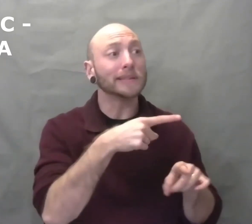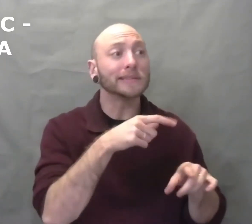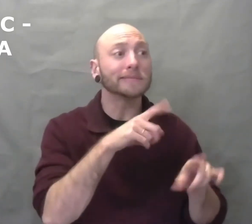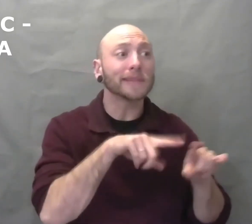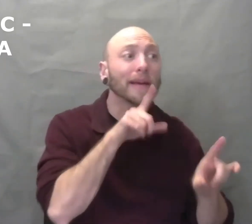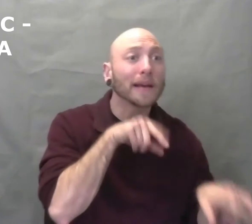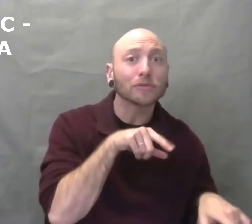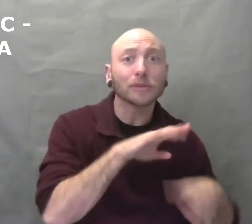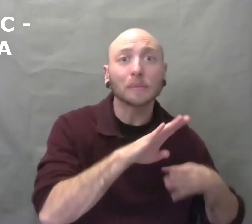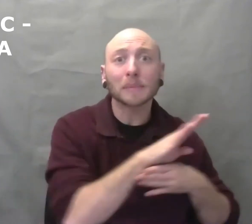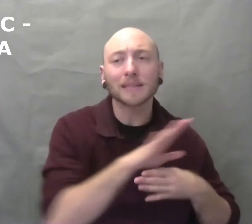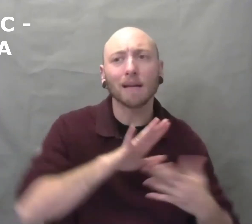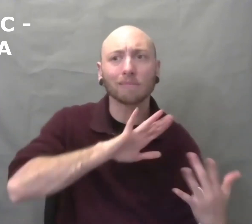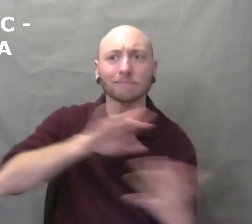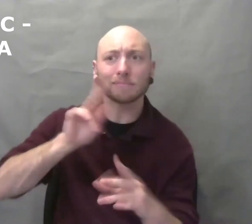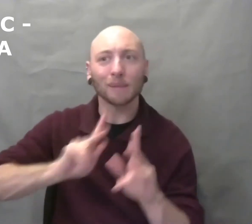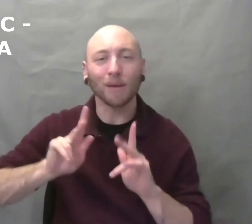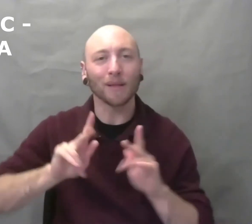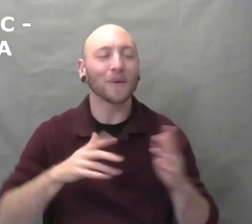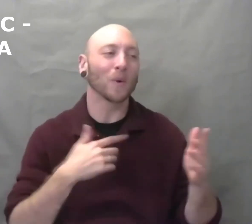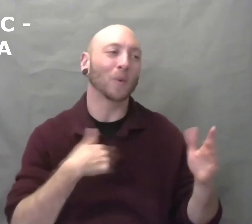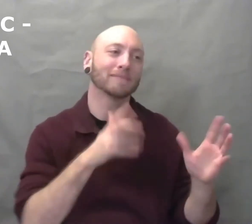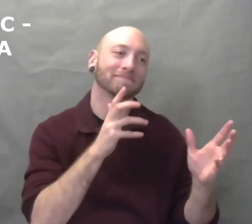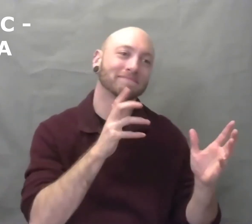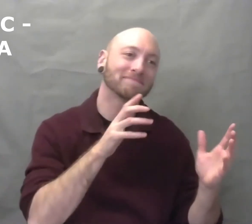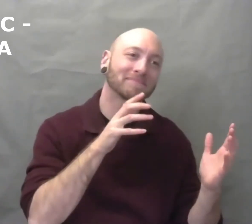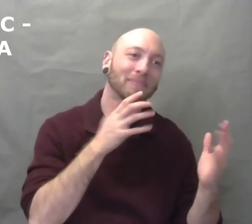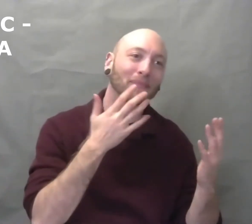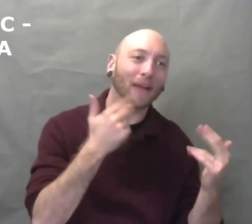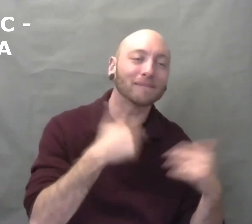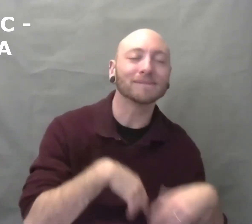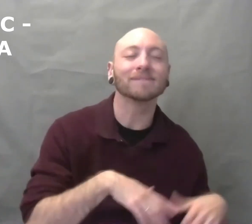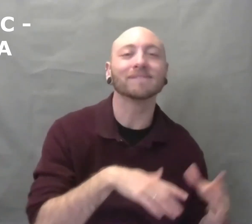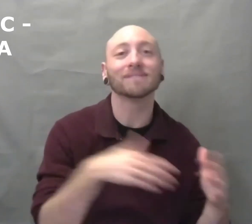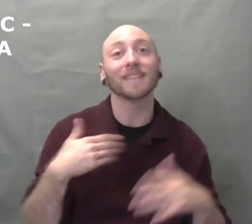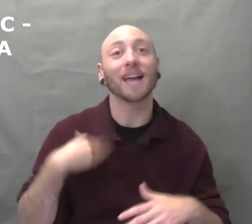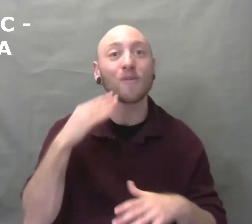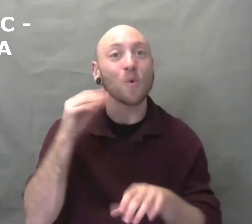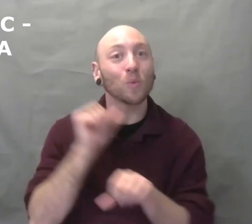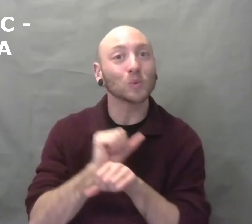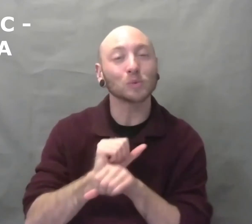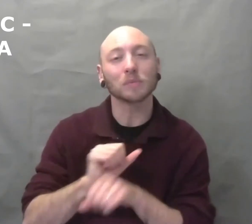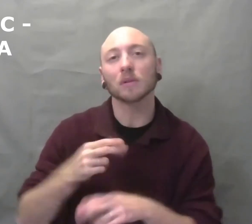calls. So we had a big laugh about that. And I have a home group, which is the South Miami Men's Group. If you're ever here in South